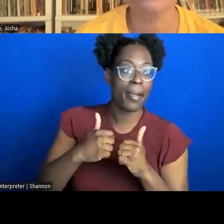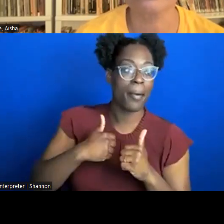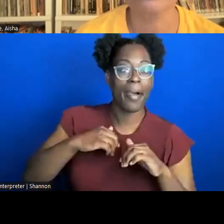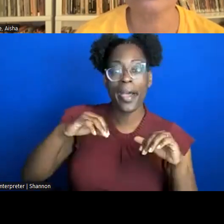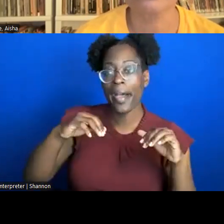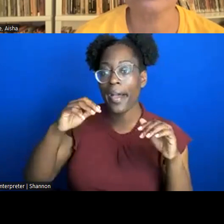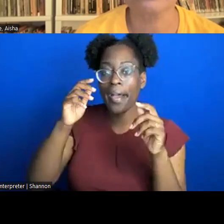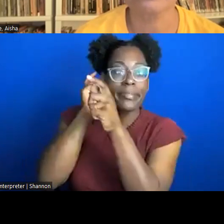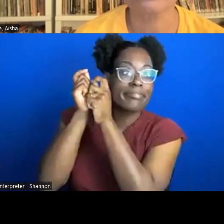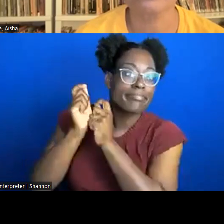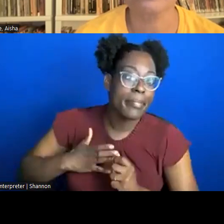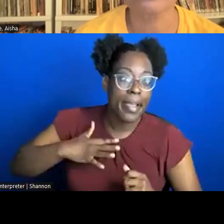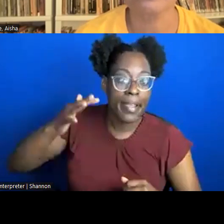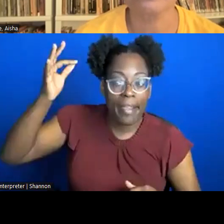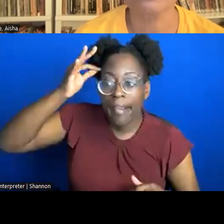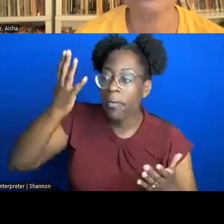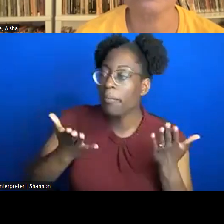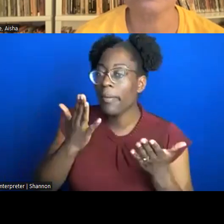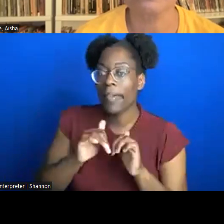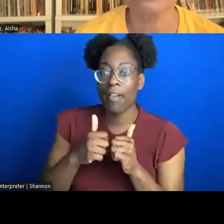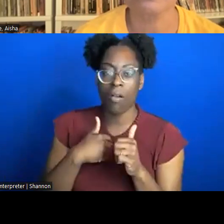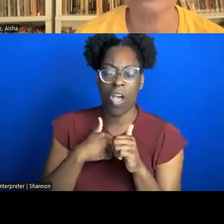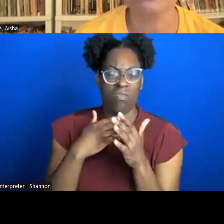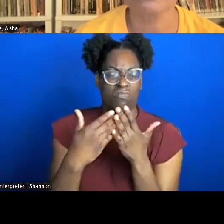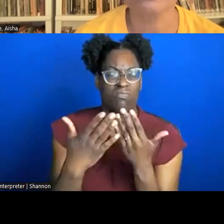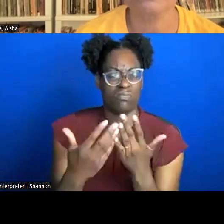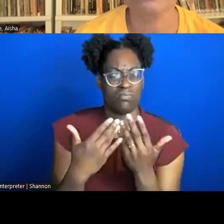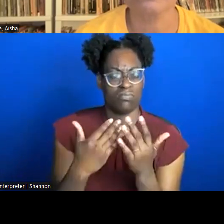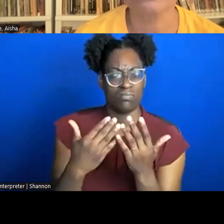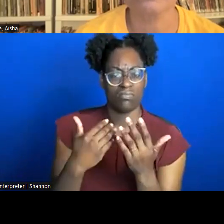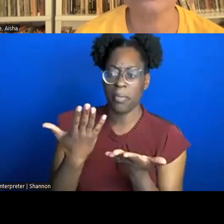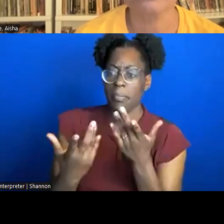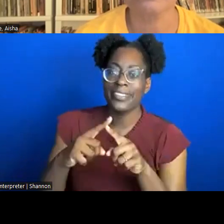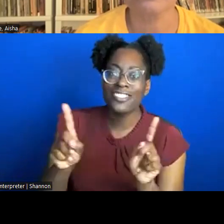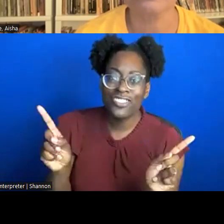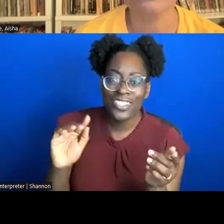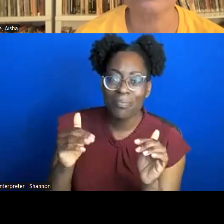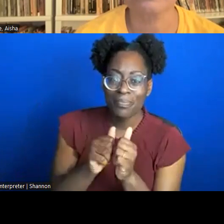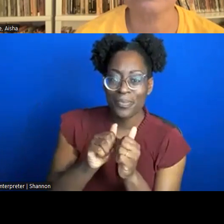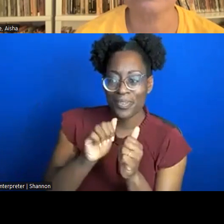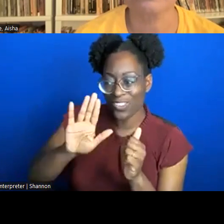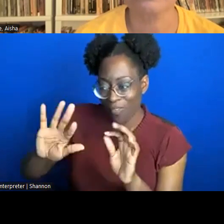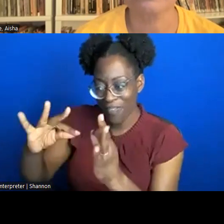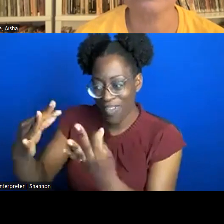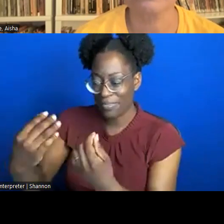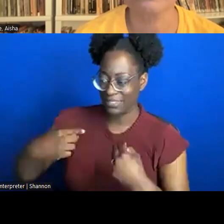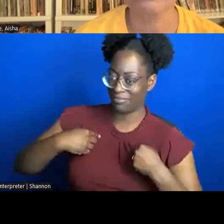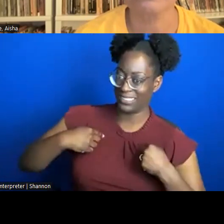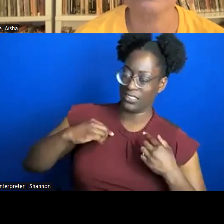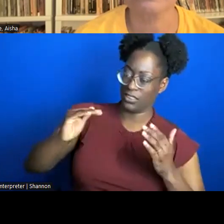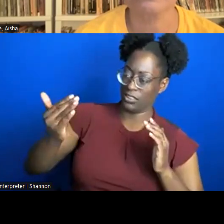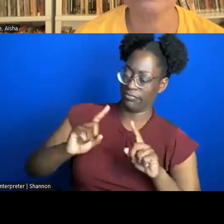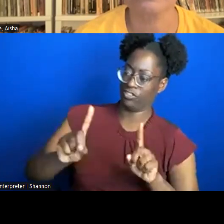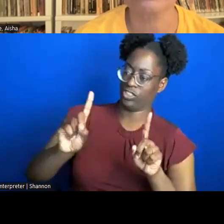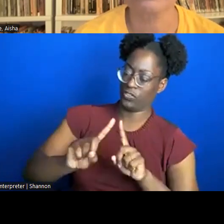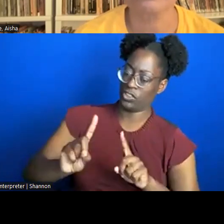different, but I'm going to listen to you, talk to you, and make sure that what is happening for you that is so positive around your child will be